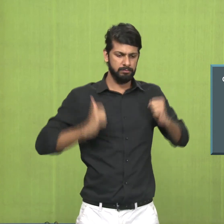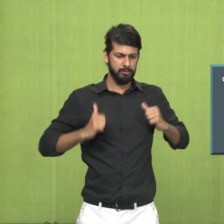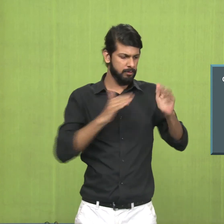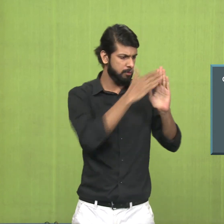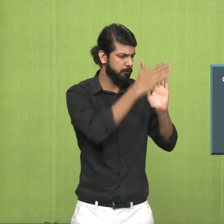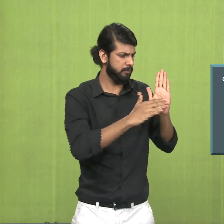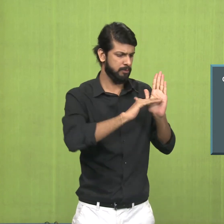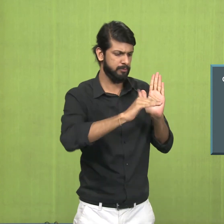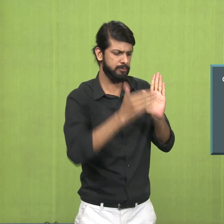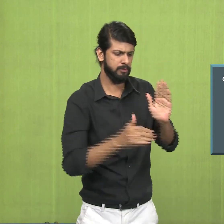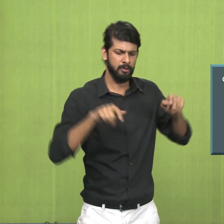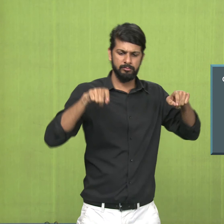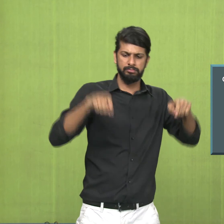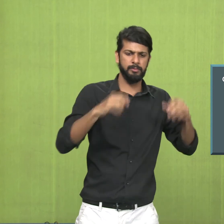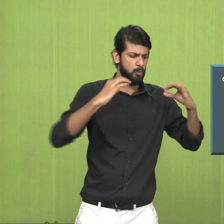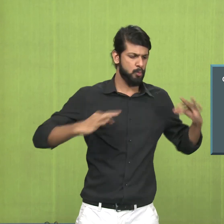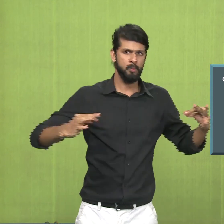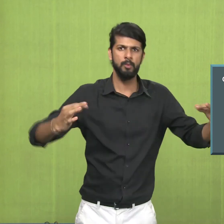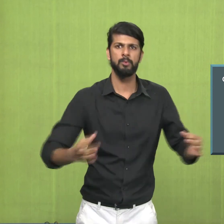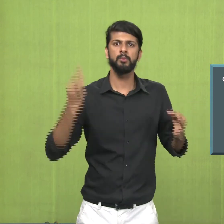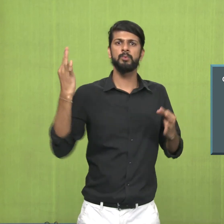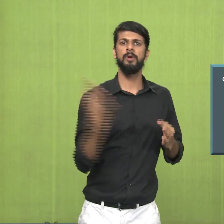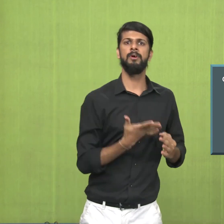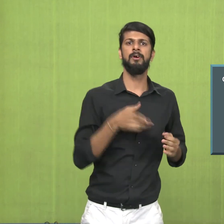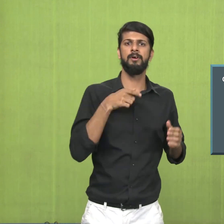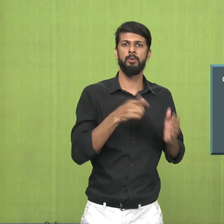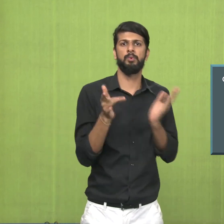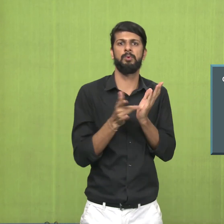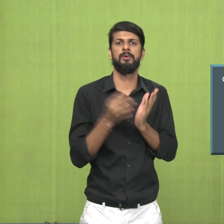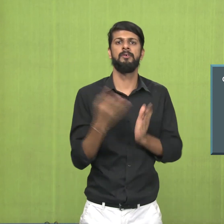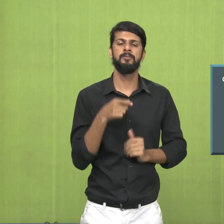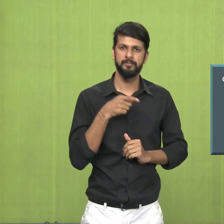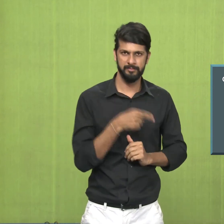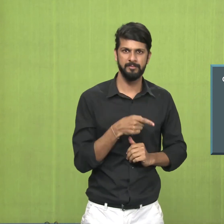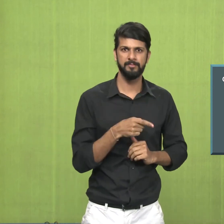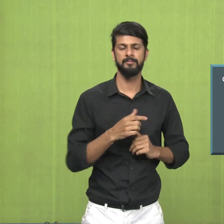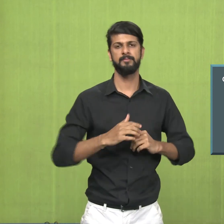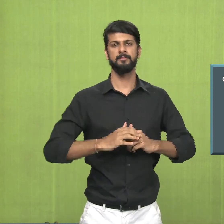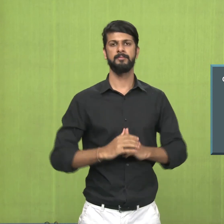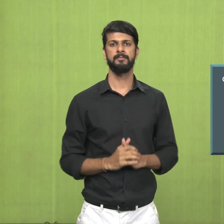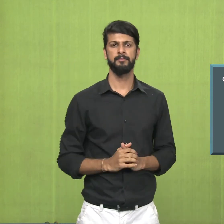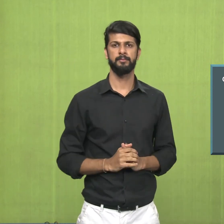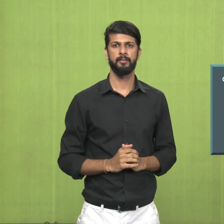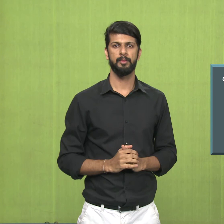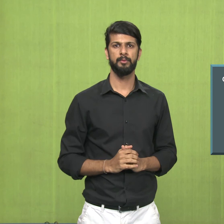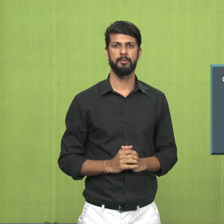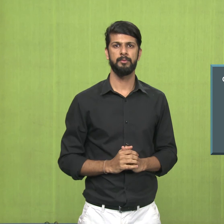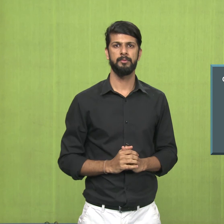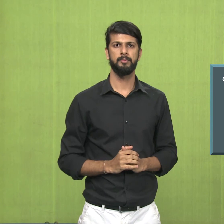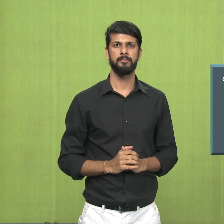thrones, but are these still used as chairs now? No, we have contemporary chairs which date from the time